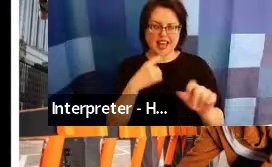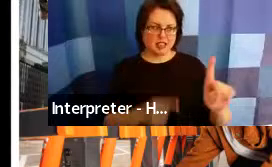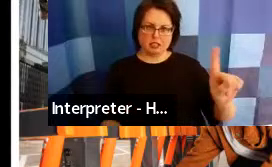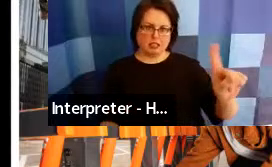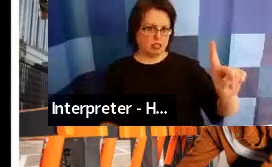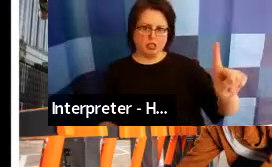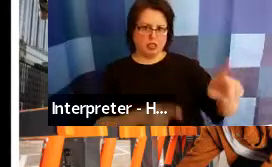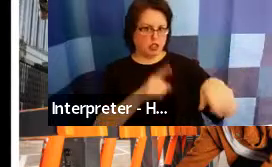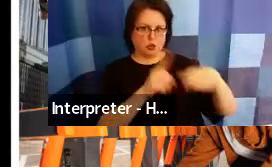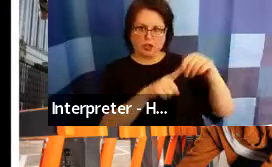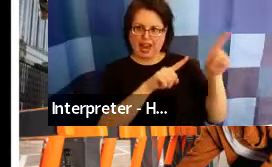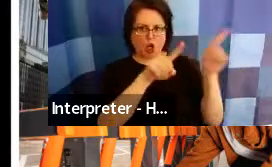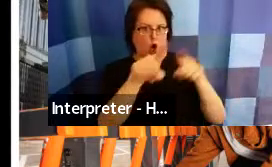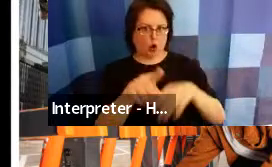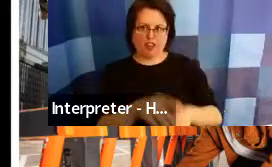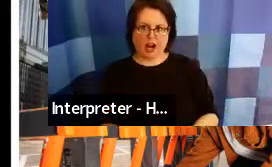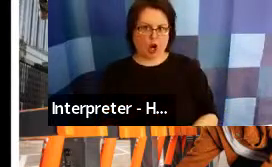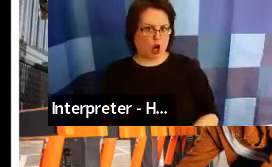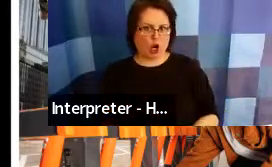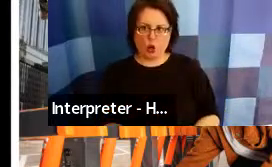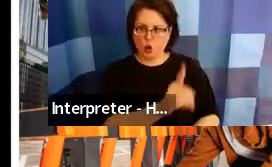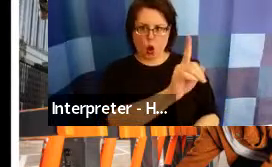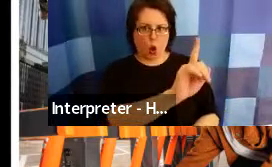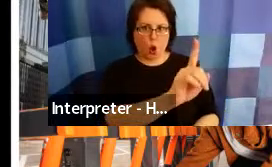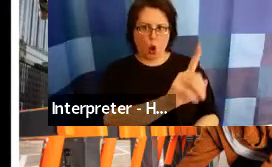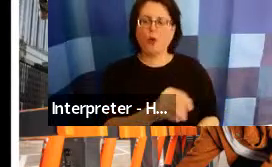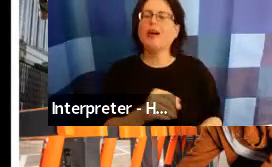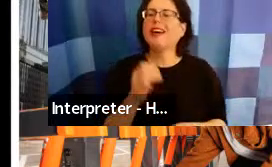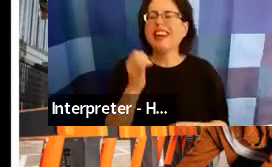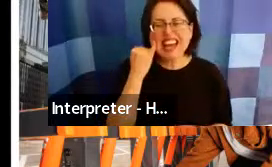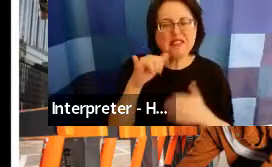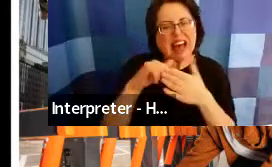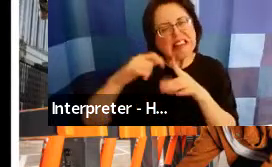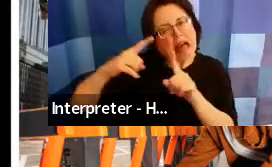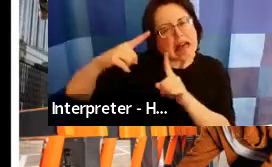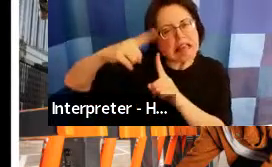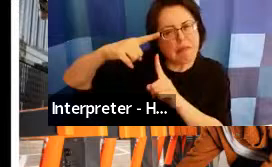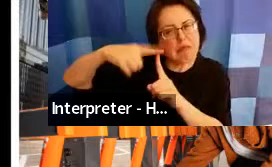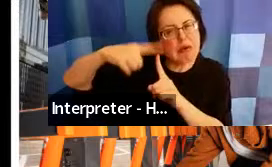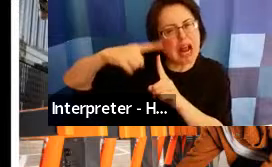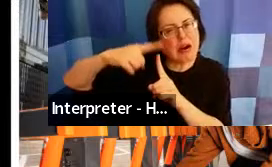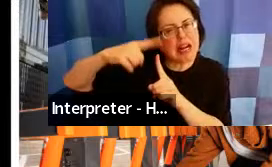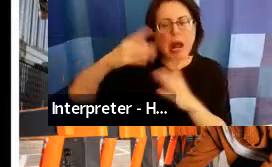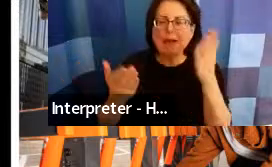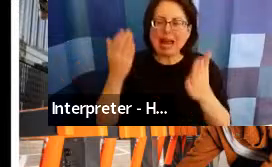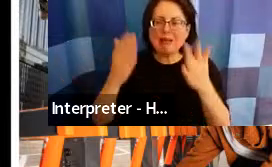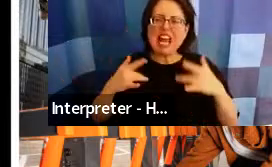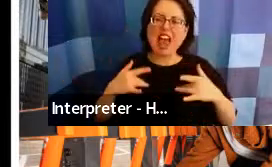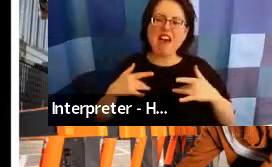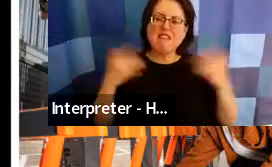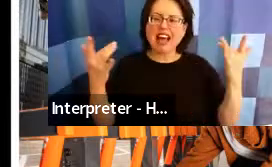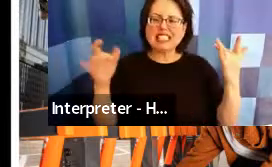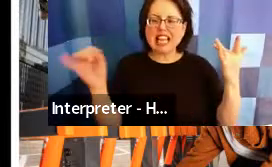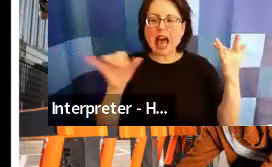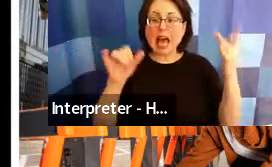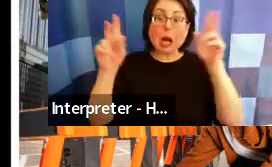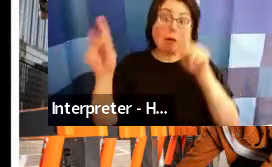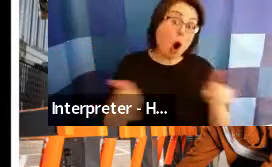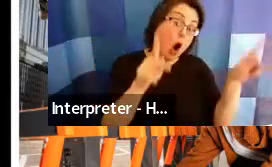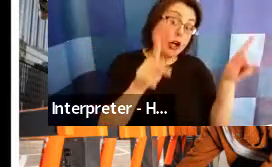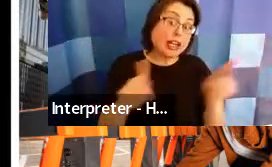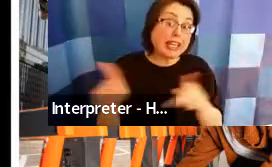temporary events, whether they be certain public space events like parties,